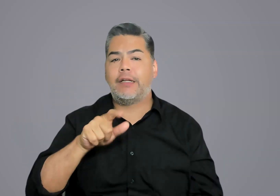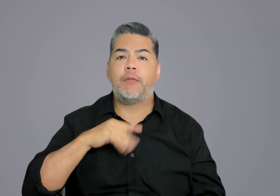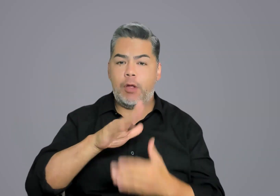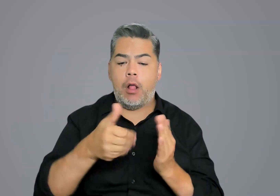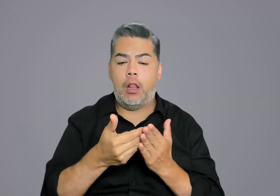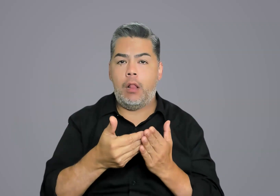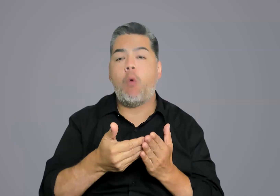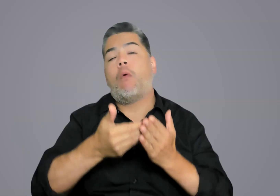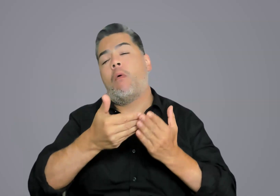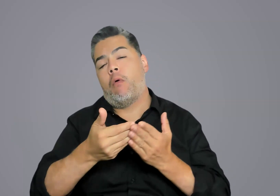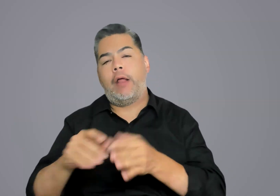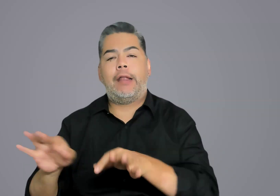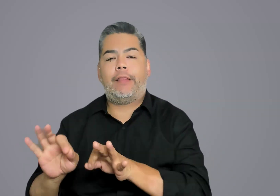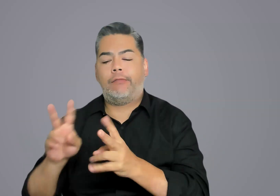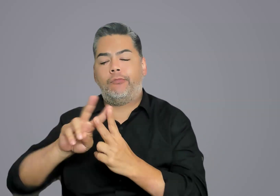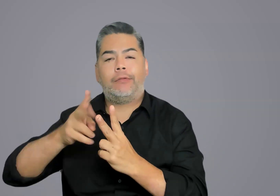nothing.